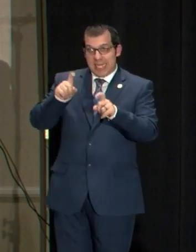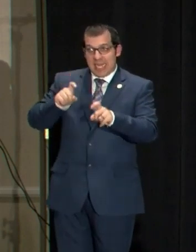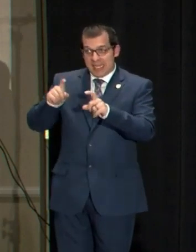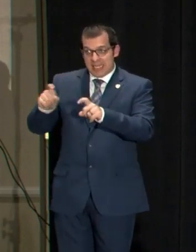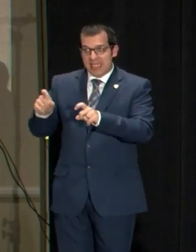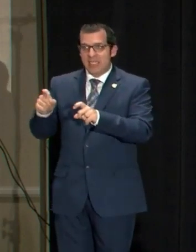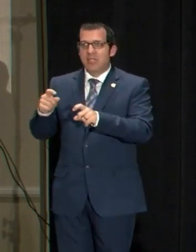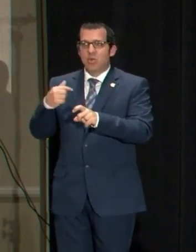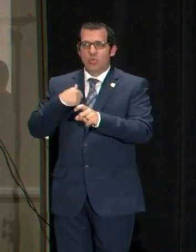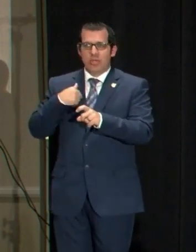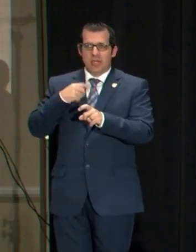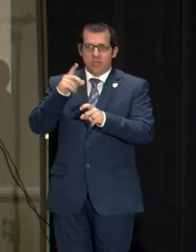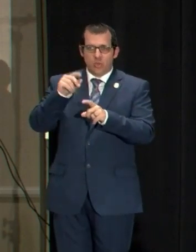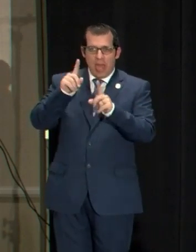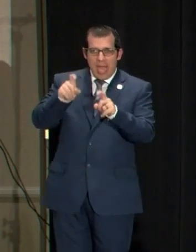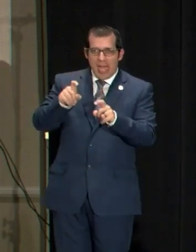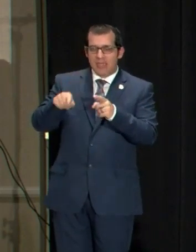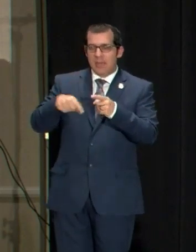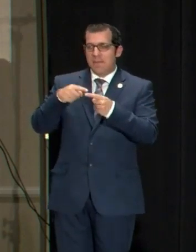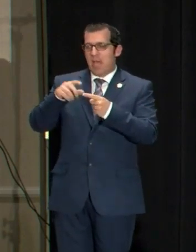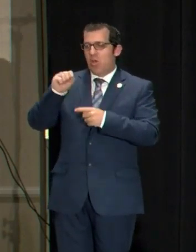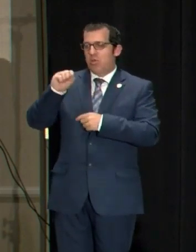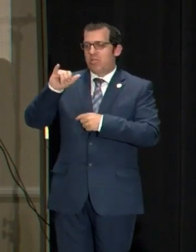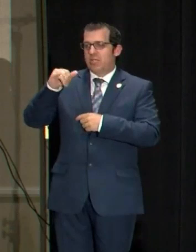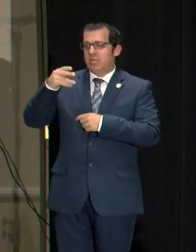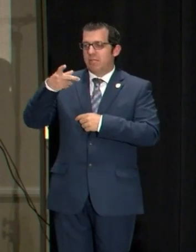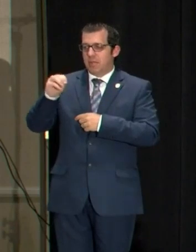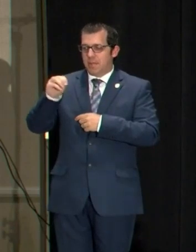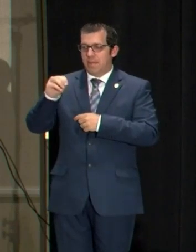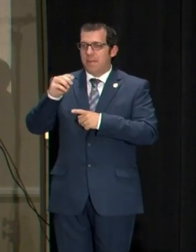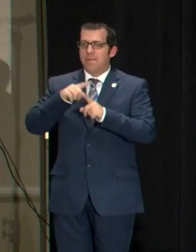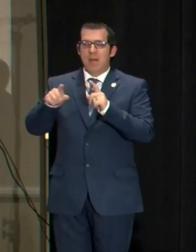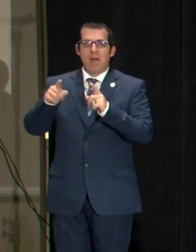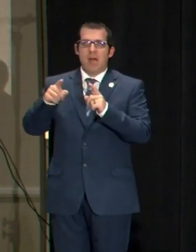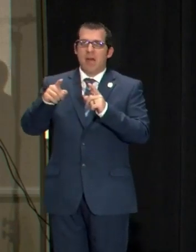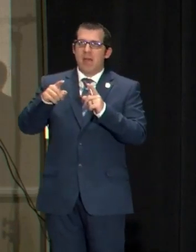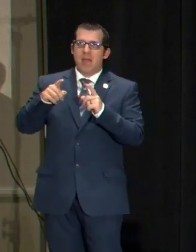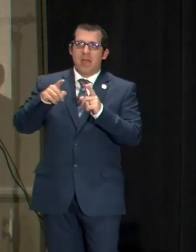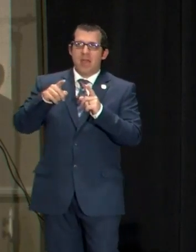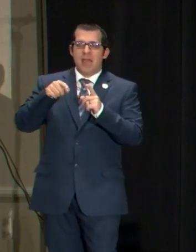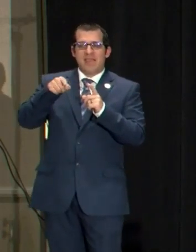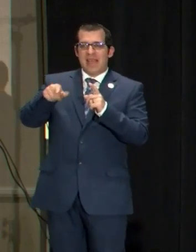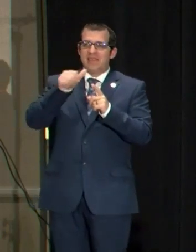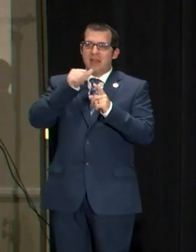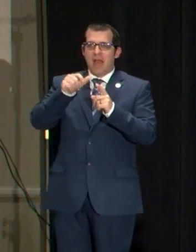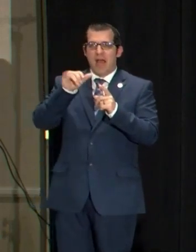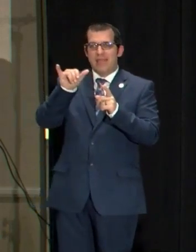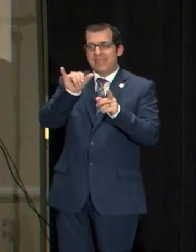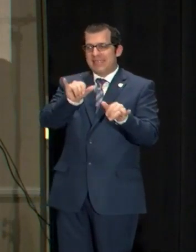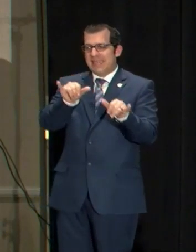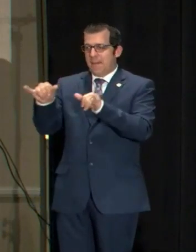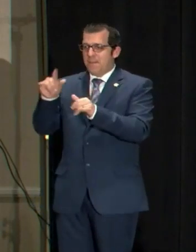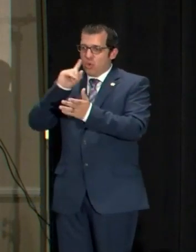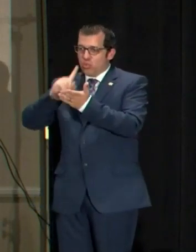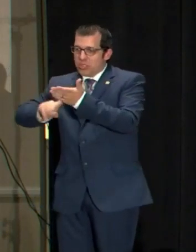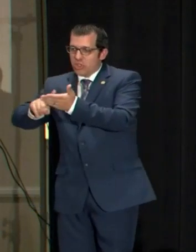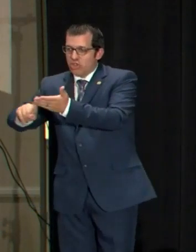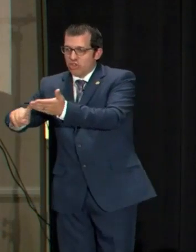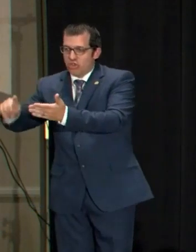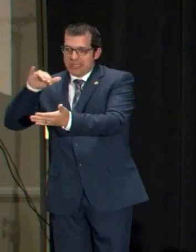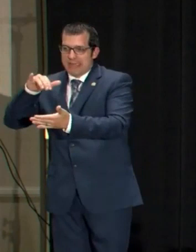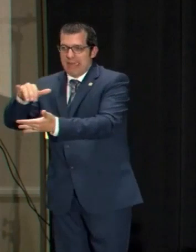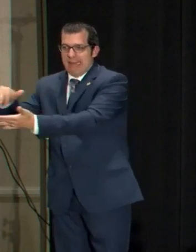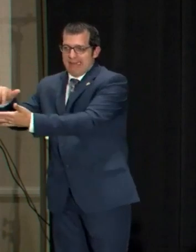testing, we do ask questions about symptoms, but we're not doing this as a research study, and so we really look